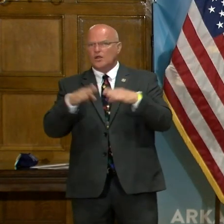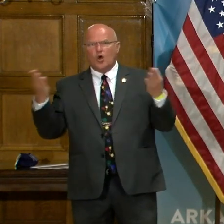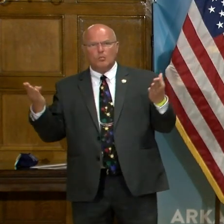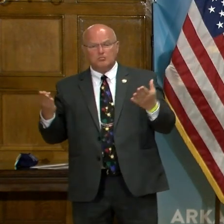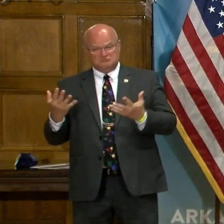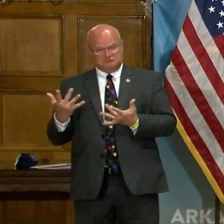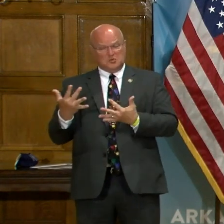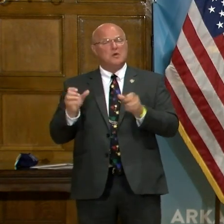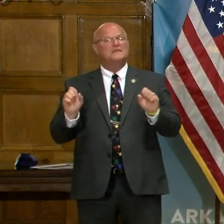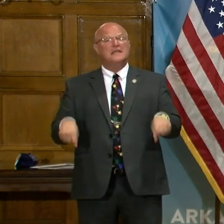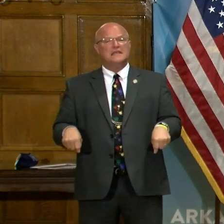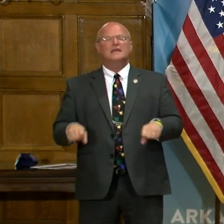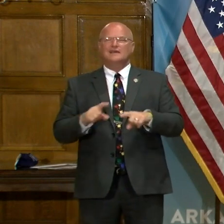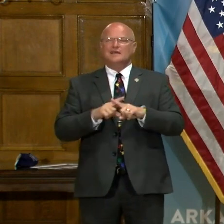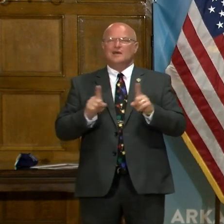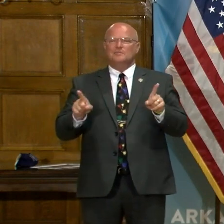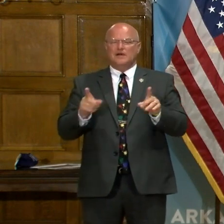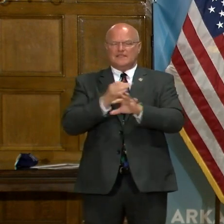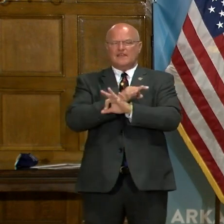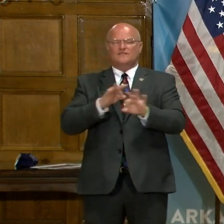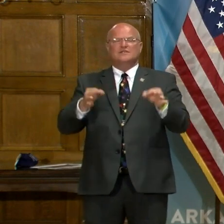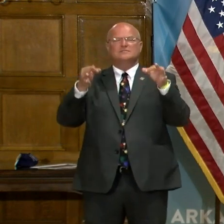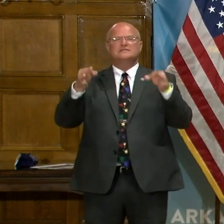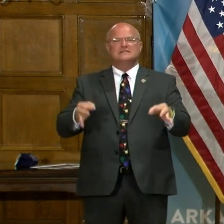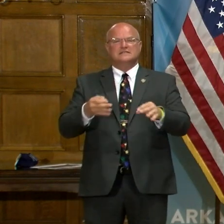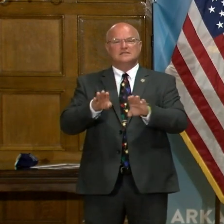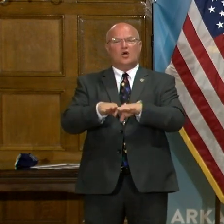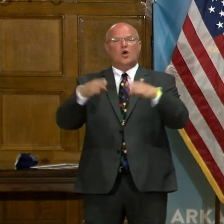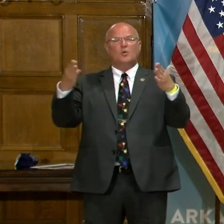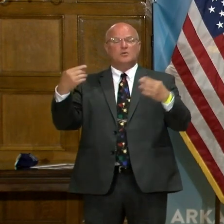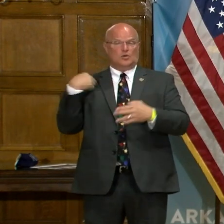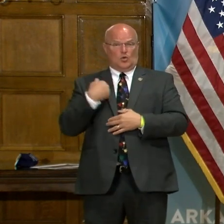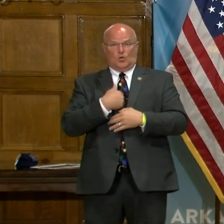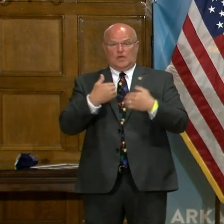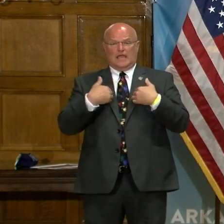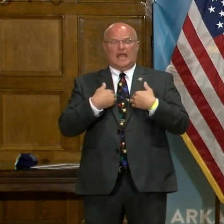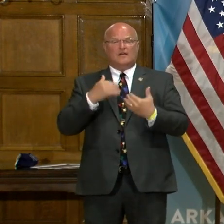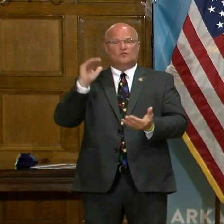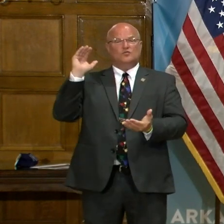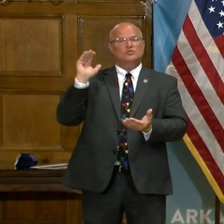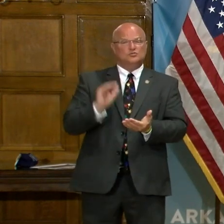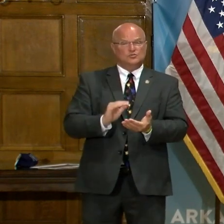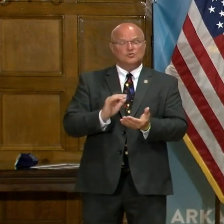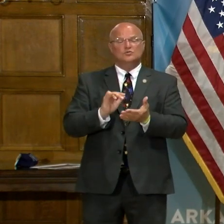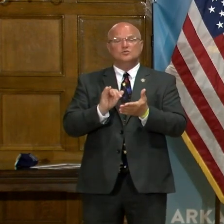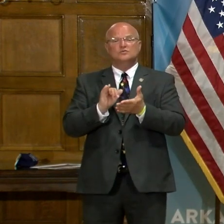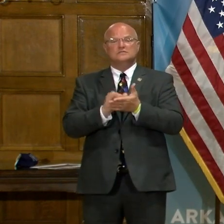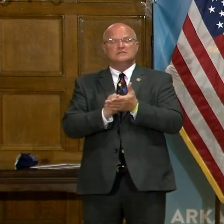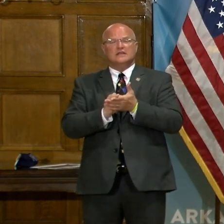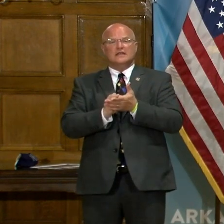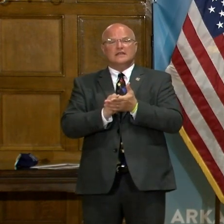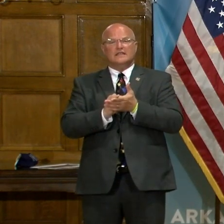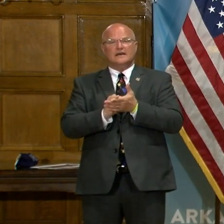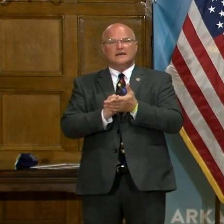decide to wait, but it is that freedom to open that we have reduced